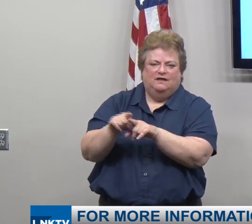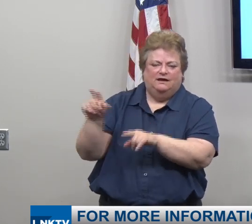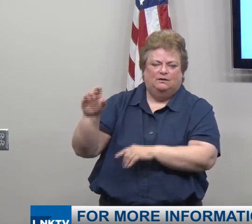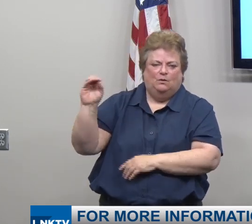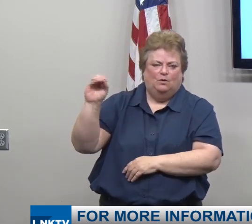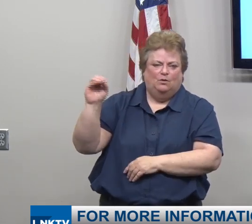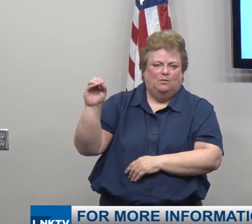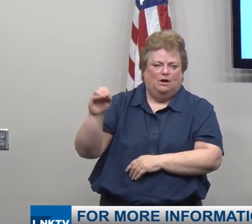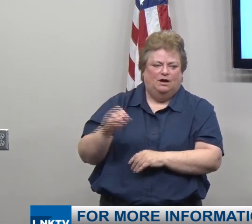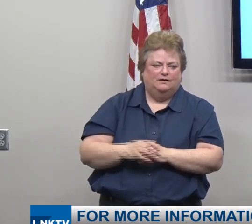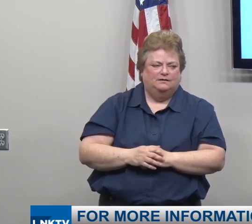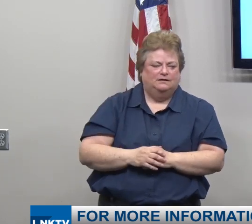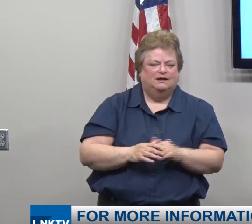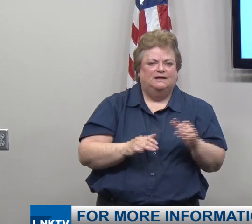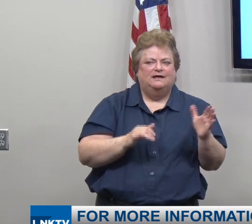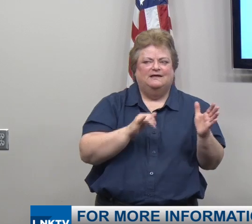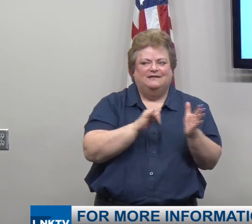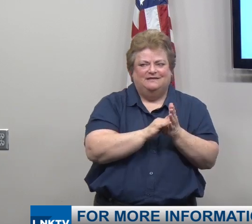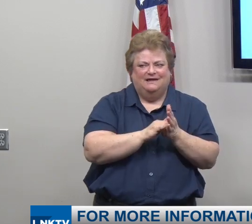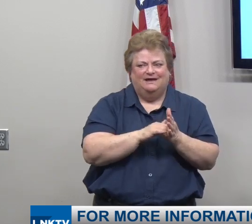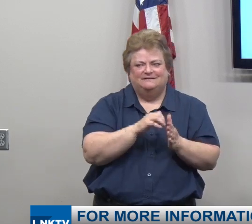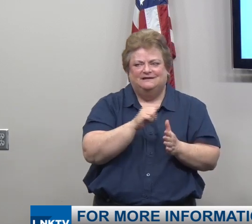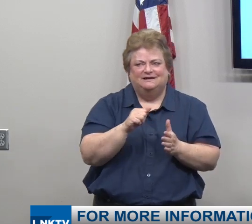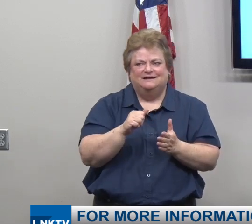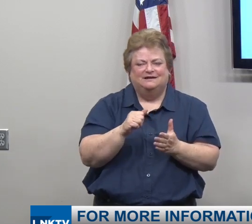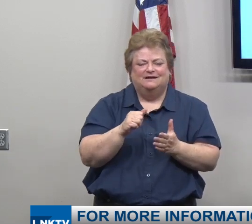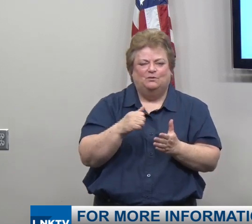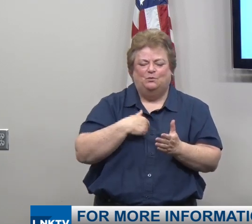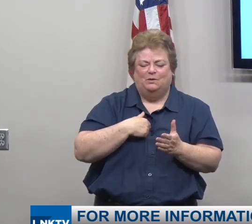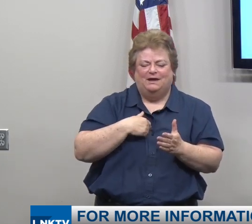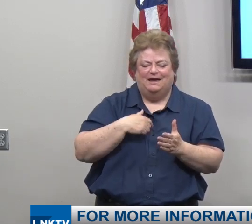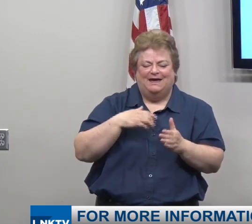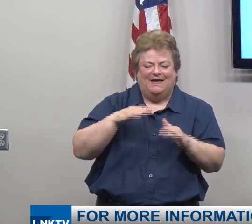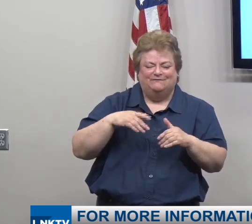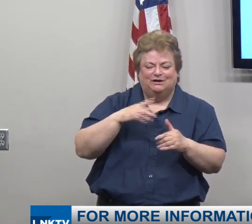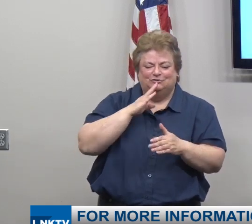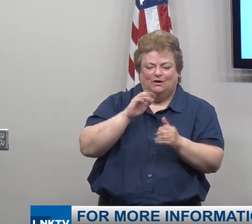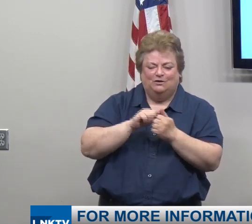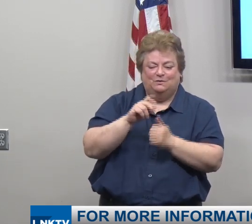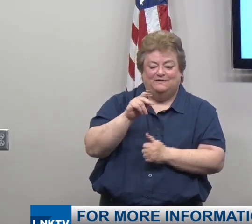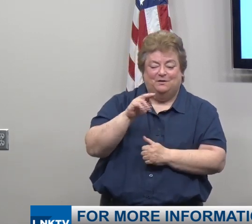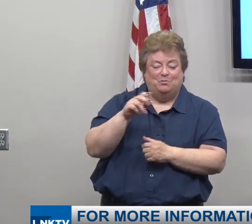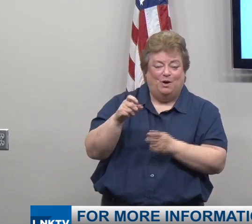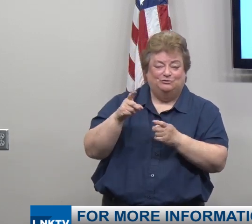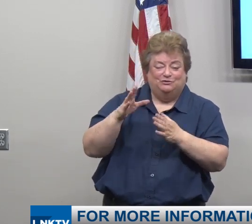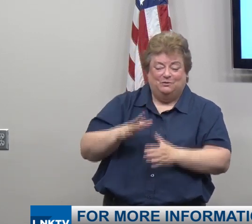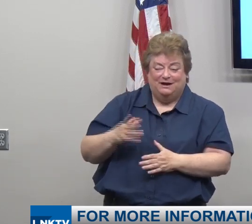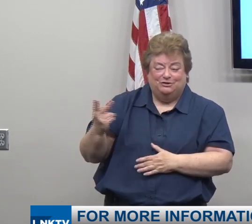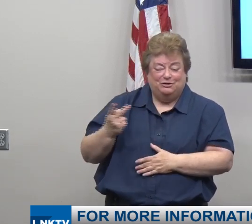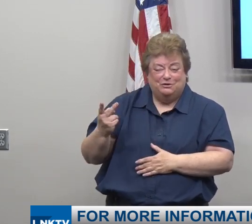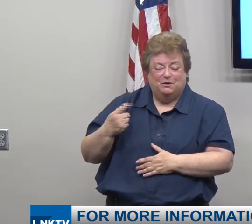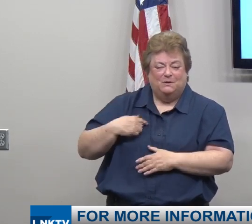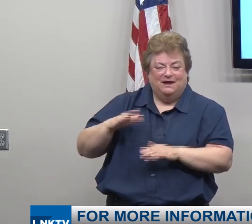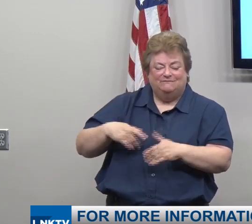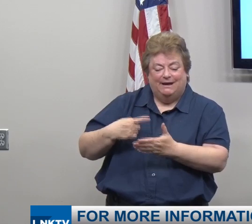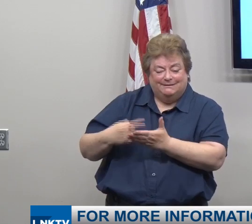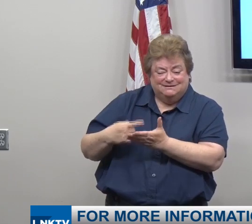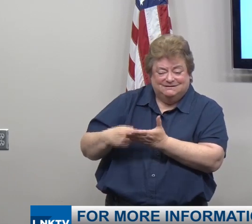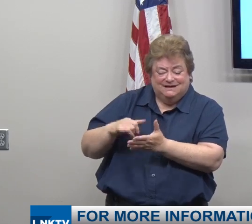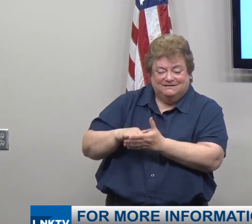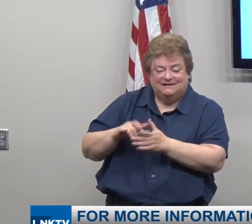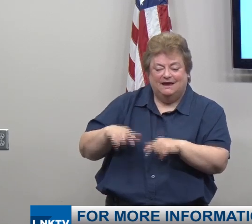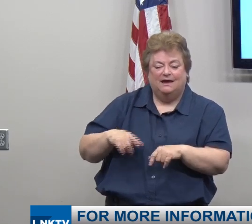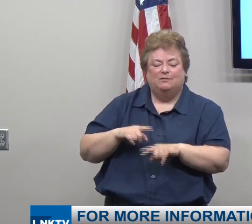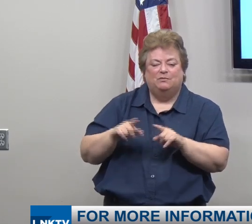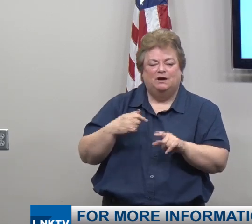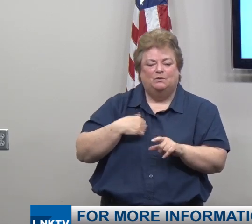You know, that's a discussion that the parks director and I have yet to undertake. I think all of us here in Lincoln want to make sure that these valuable resources for our